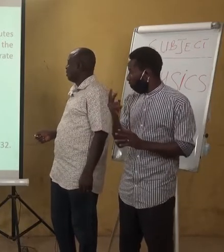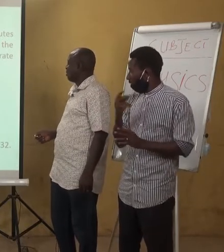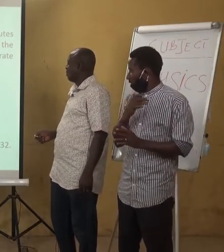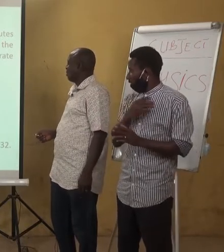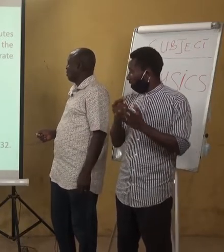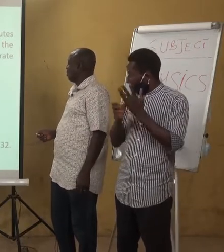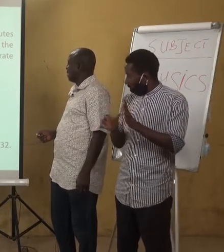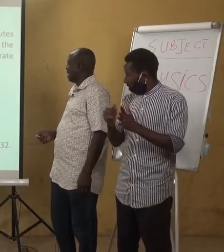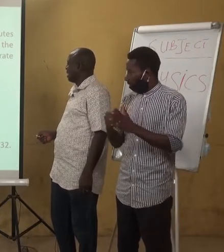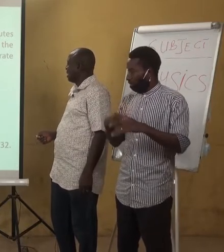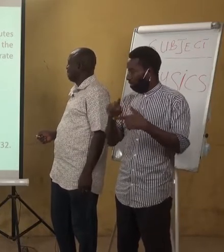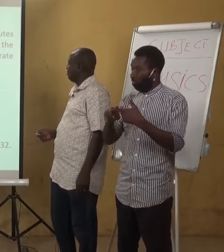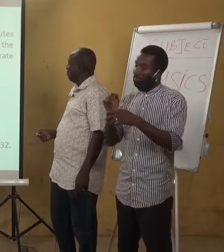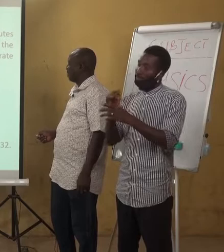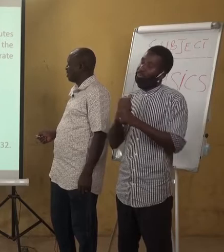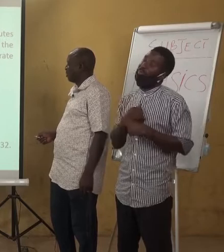give us